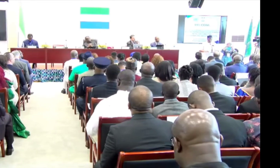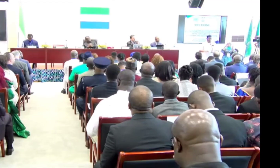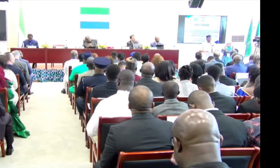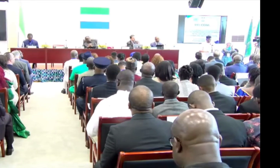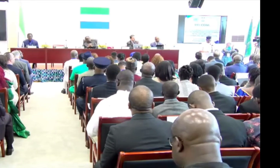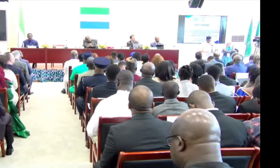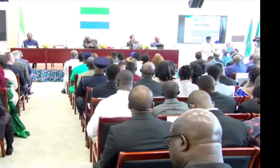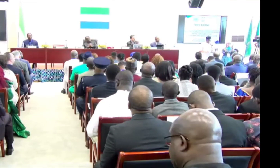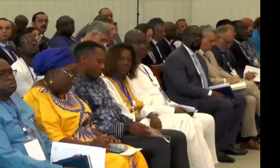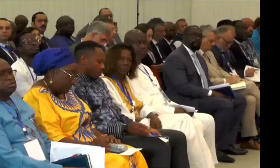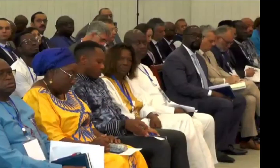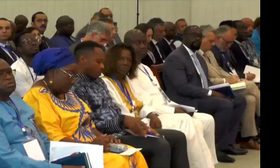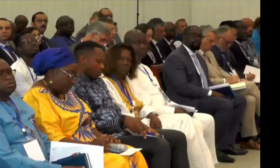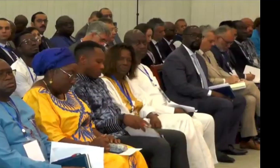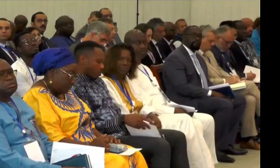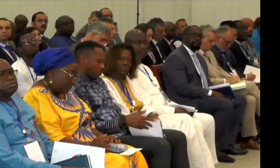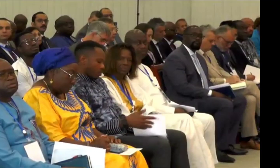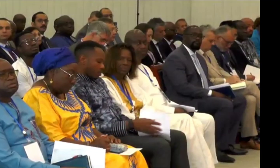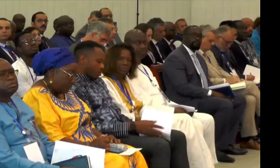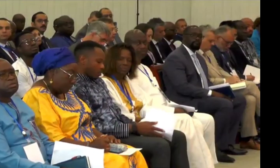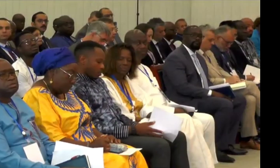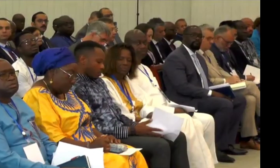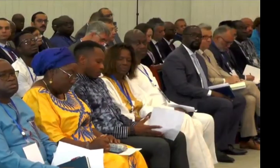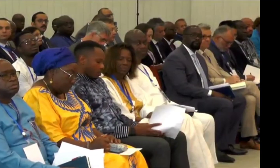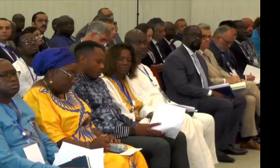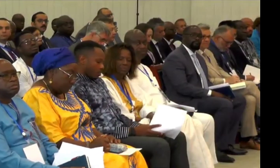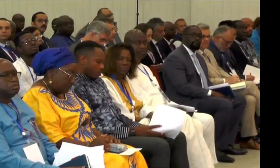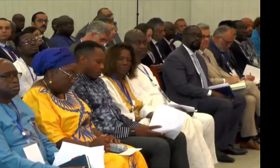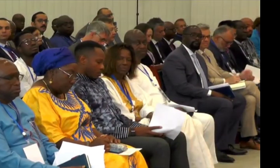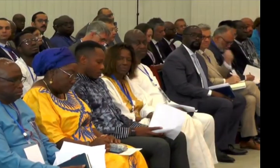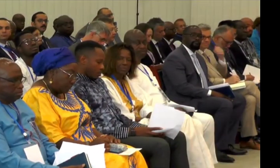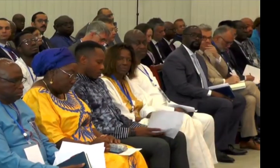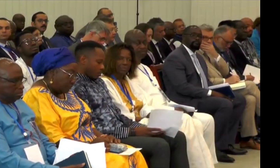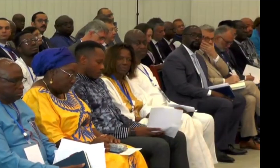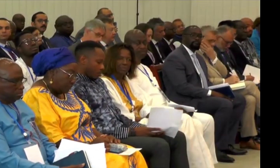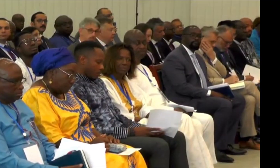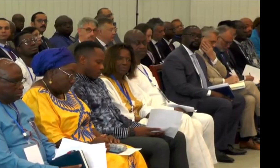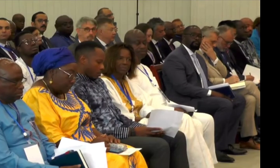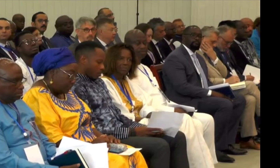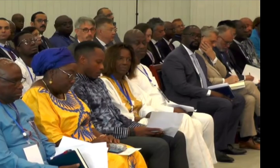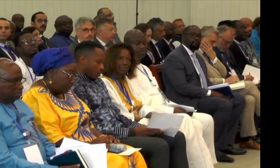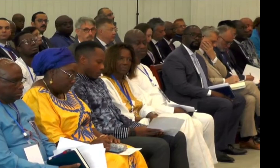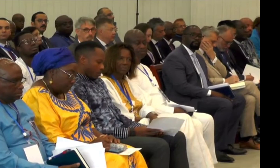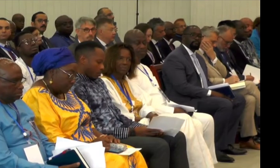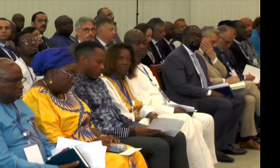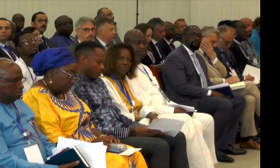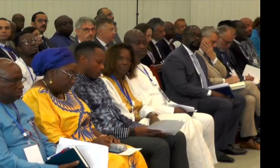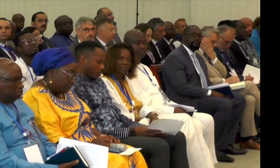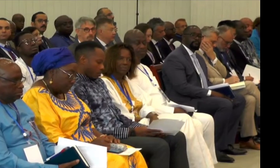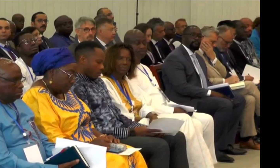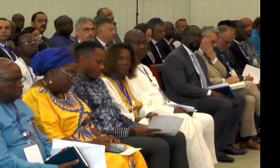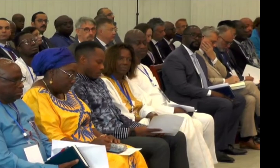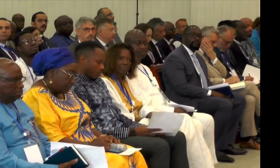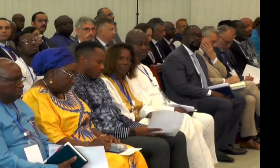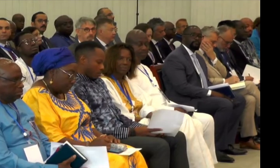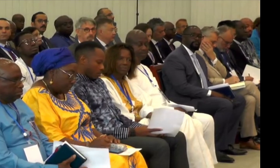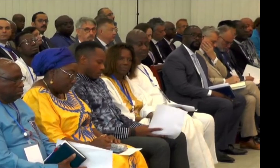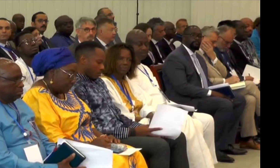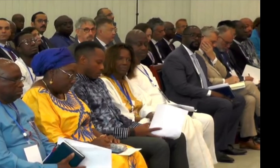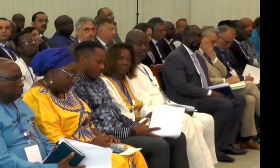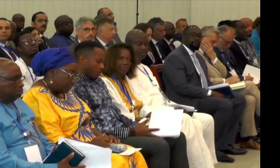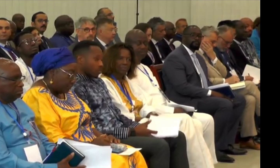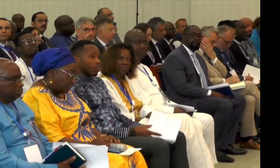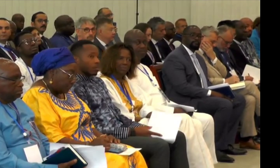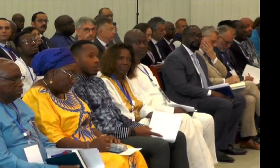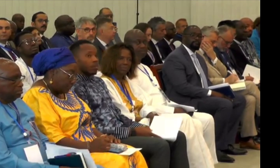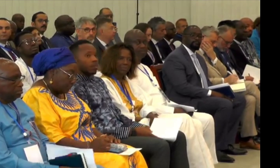African position and enhancing our engagement with strategic partners. Strategically preparing for the presentation